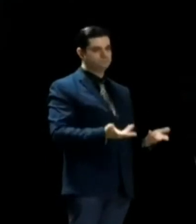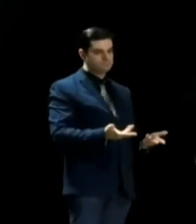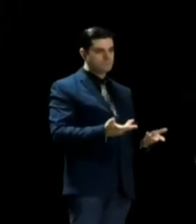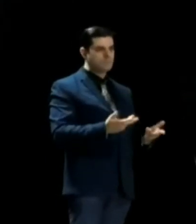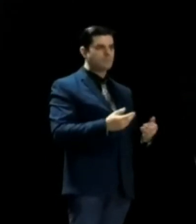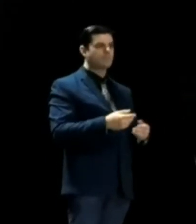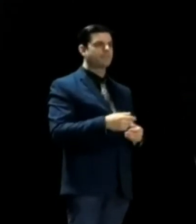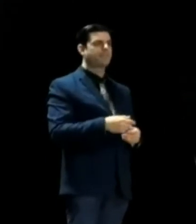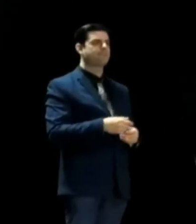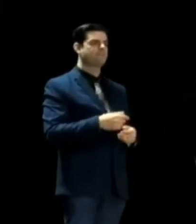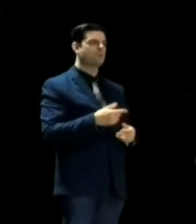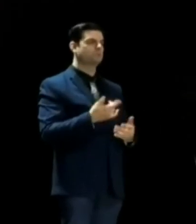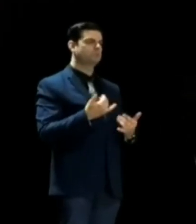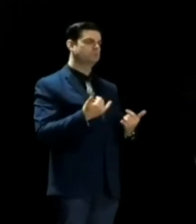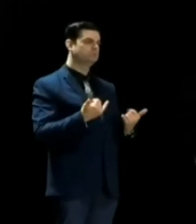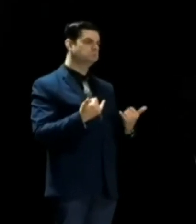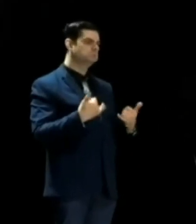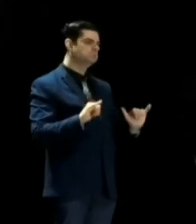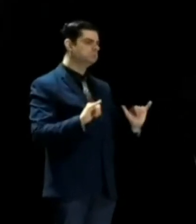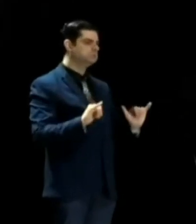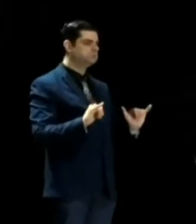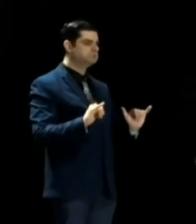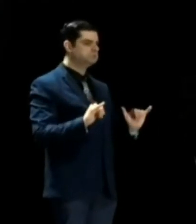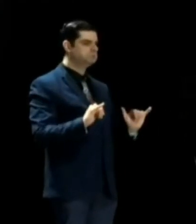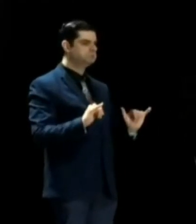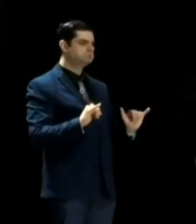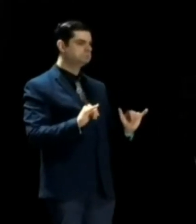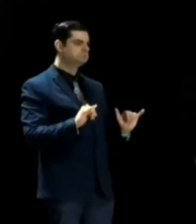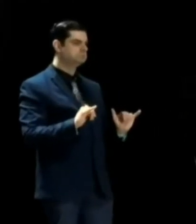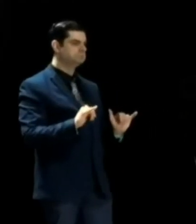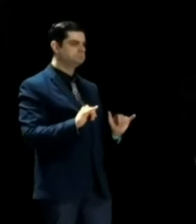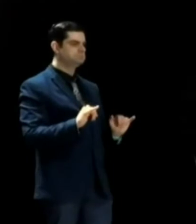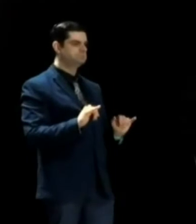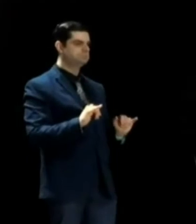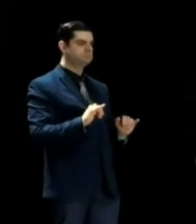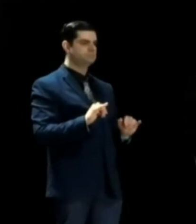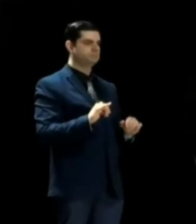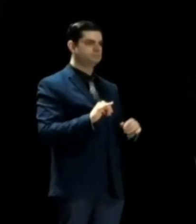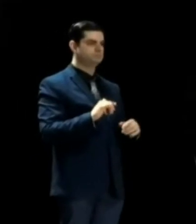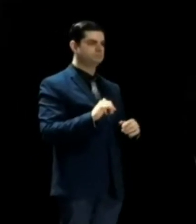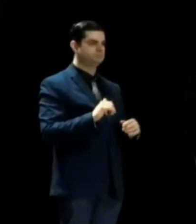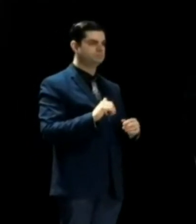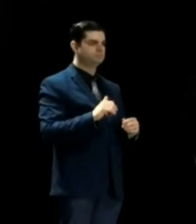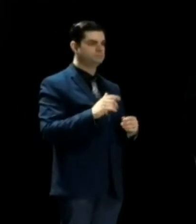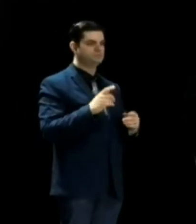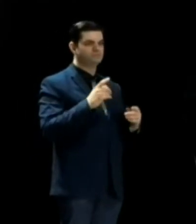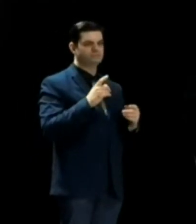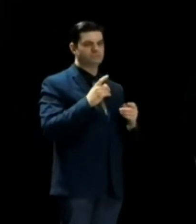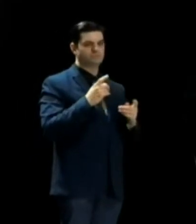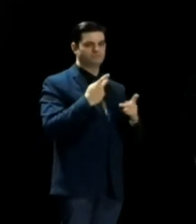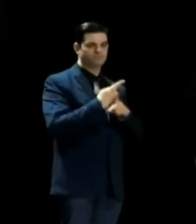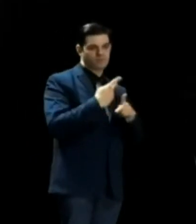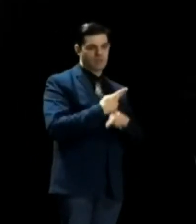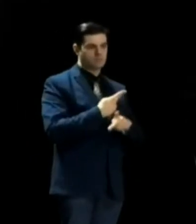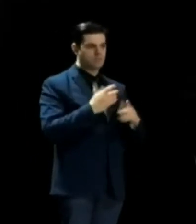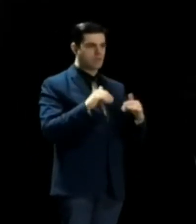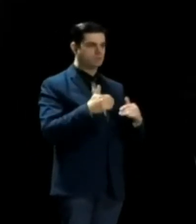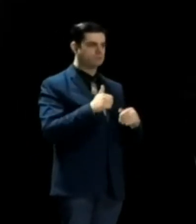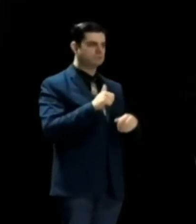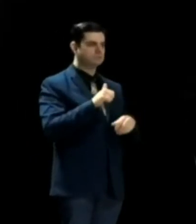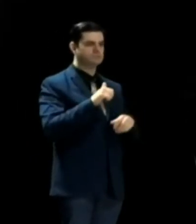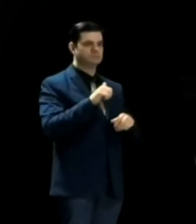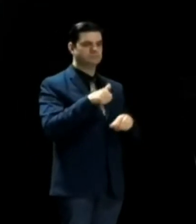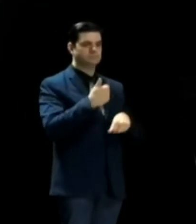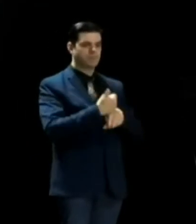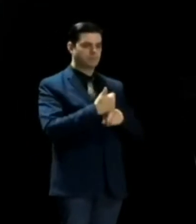cases, you can potentially implement new strategies to help stop that specific spread.